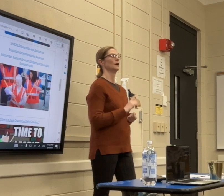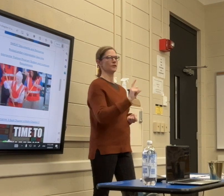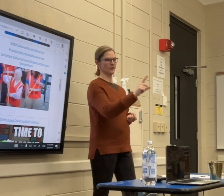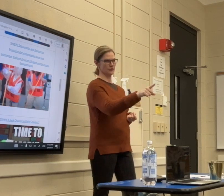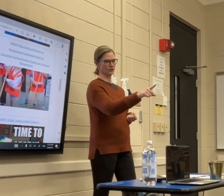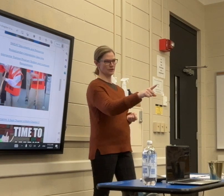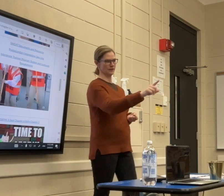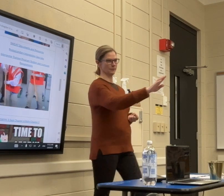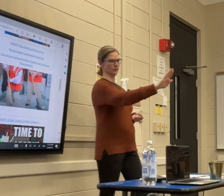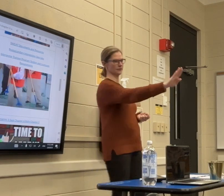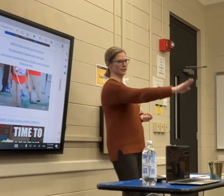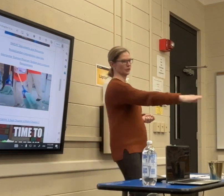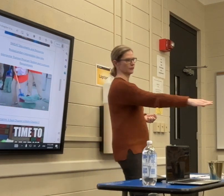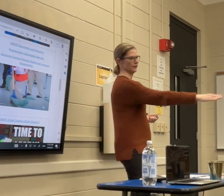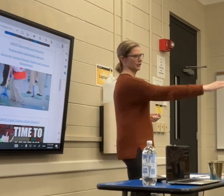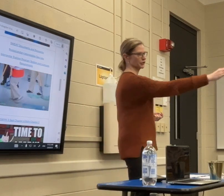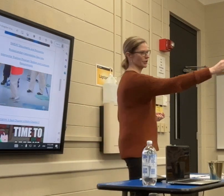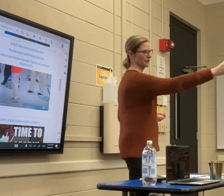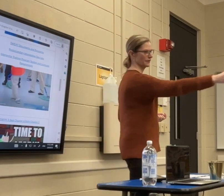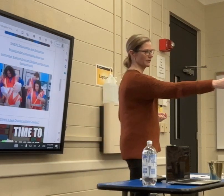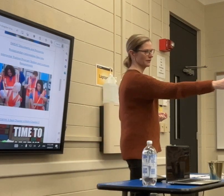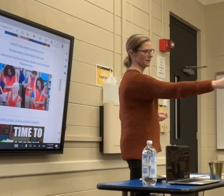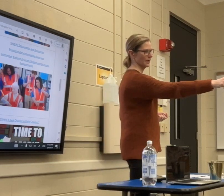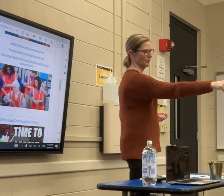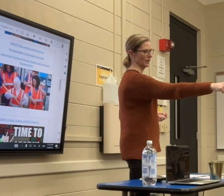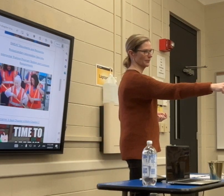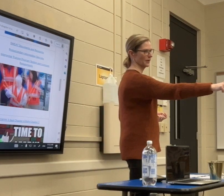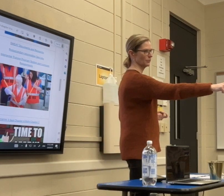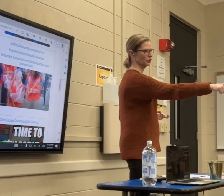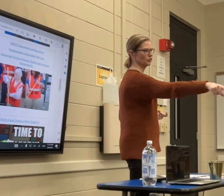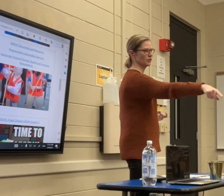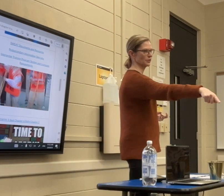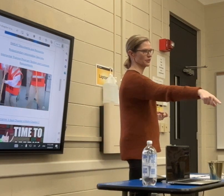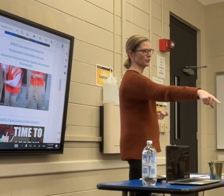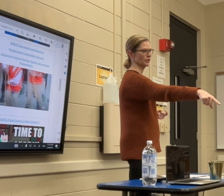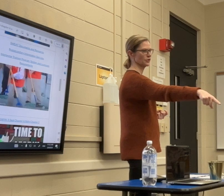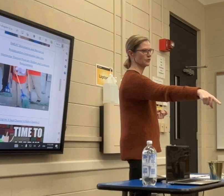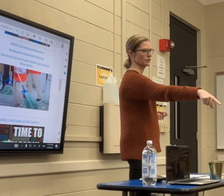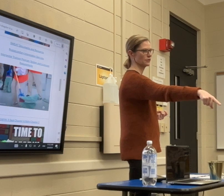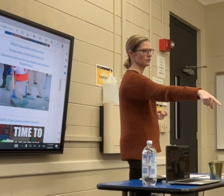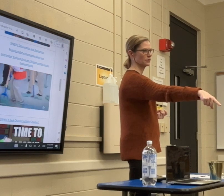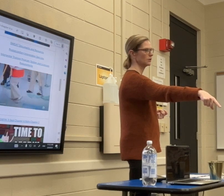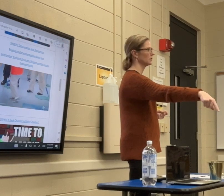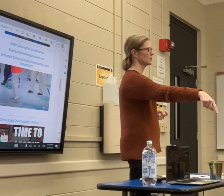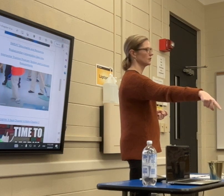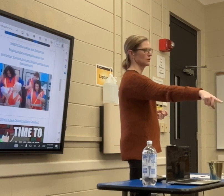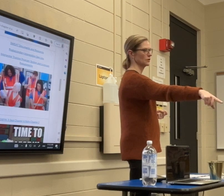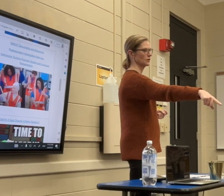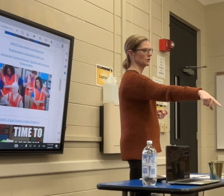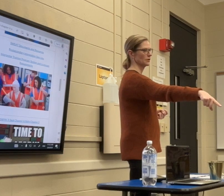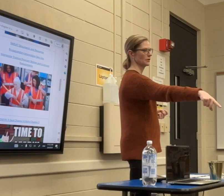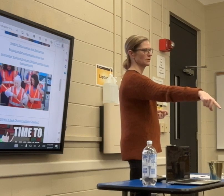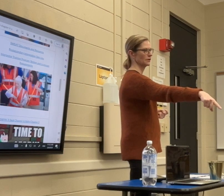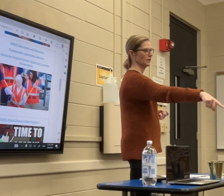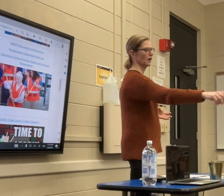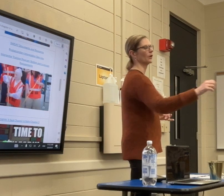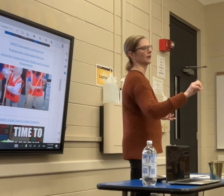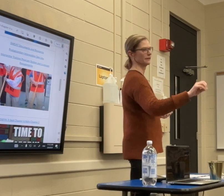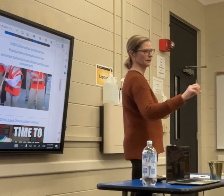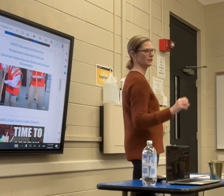So that's a good example of letting her finish and wrap up, or did you tell her to switch? Yeah. I mean, she hit me, but I would finish my sentence. Okay. Yeah.